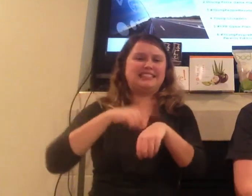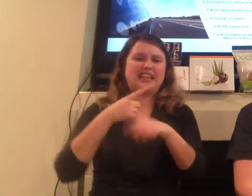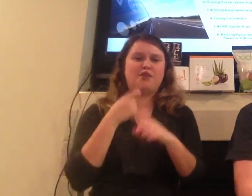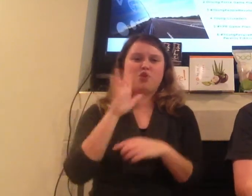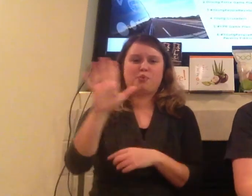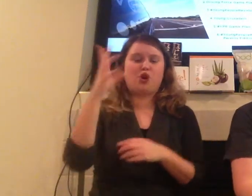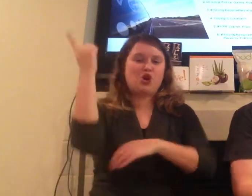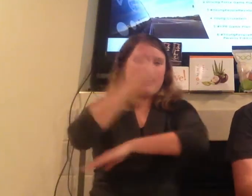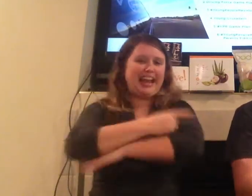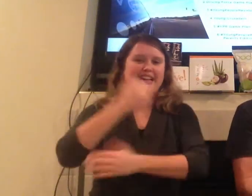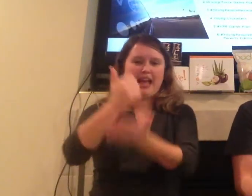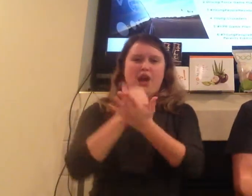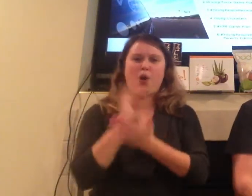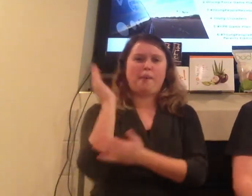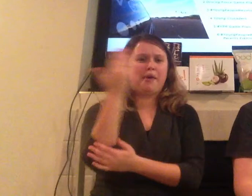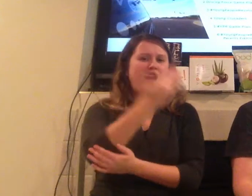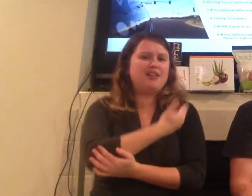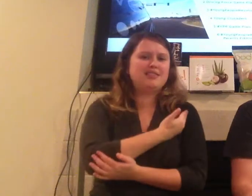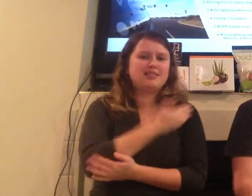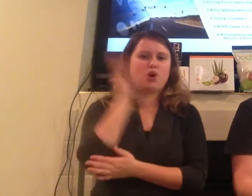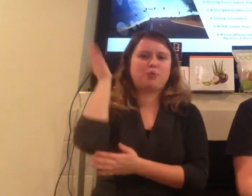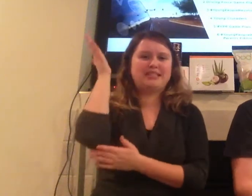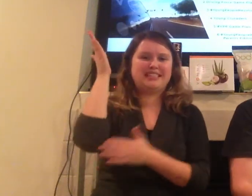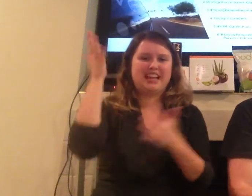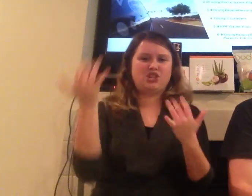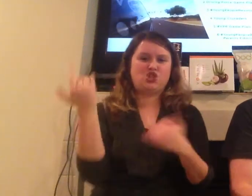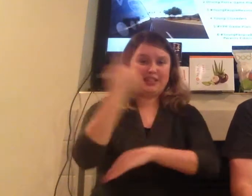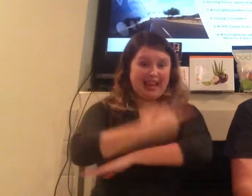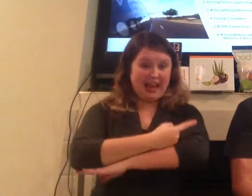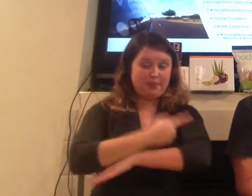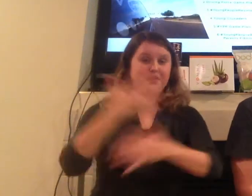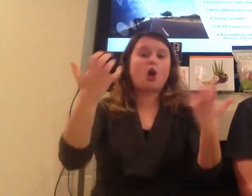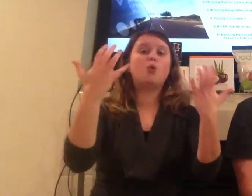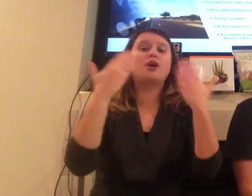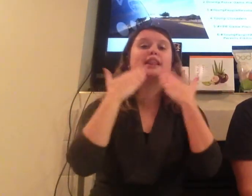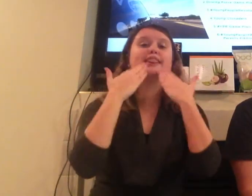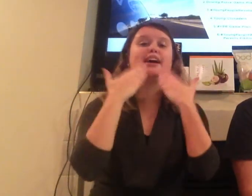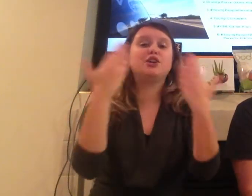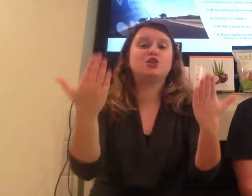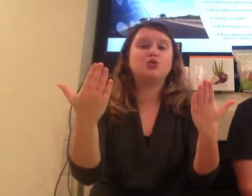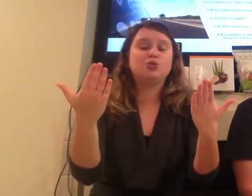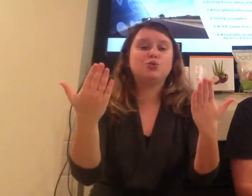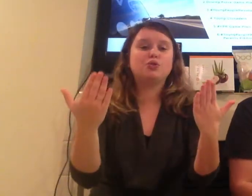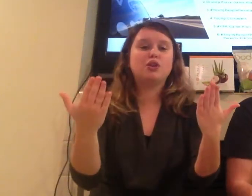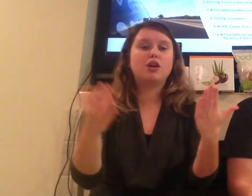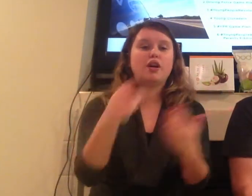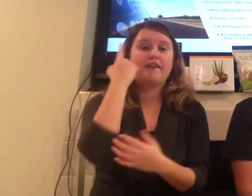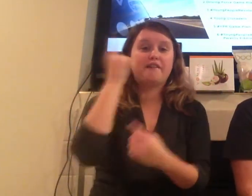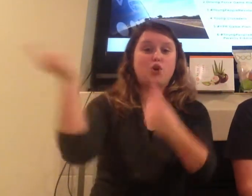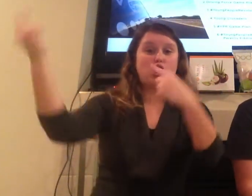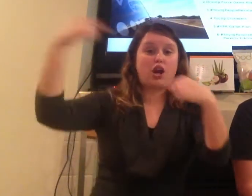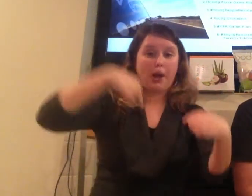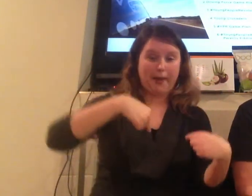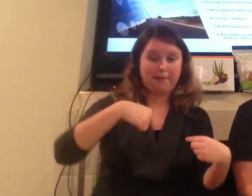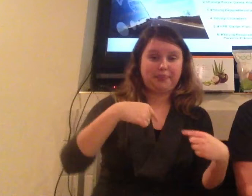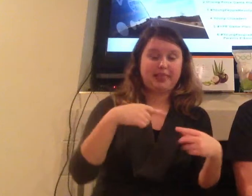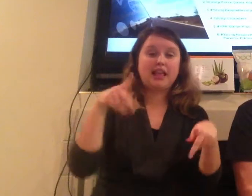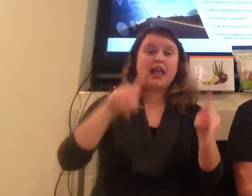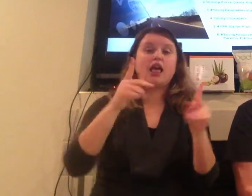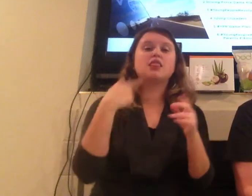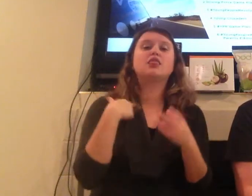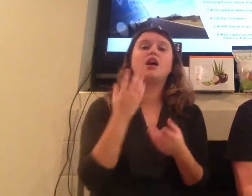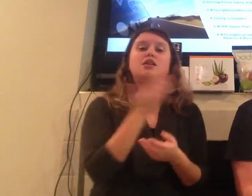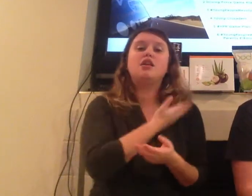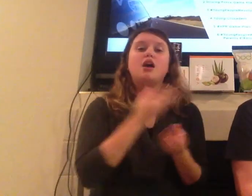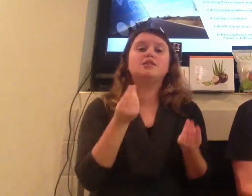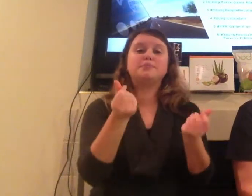help us in our presentation. I want to thank you for coming and letting us spend some time with you and